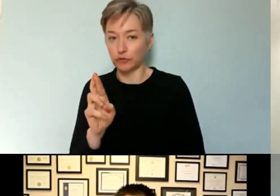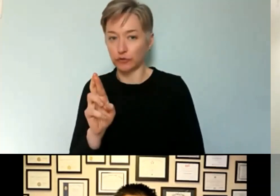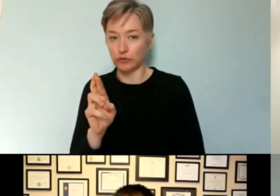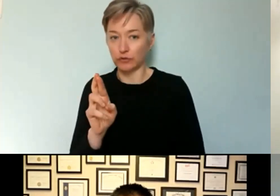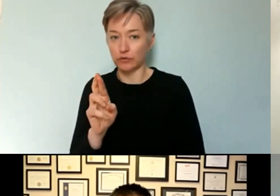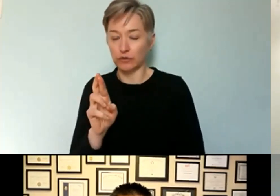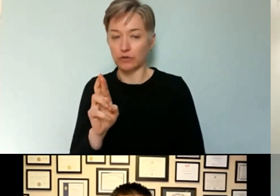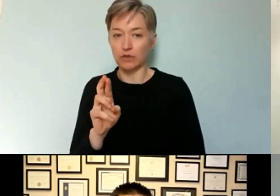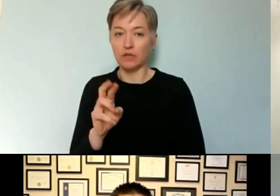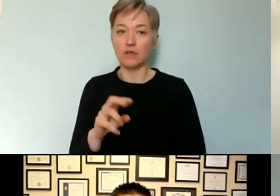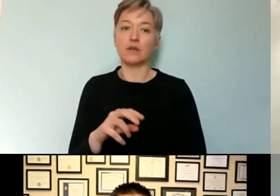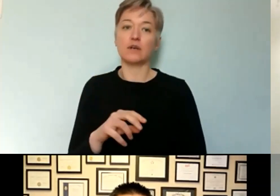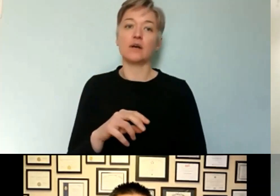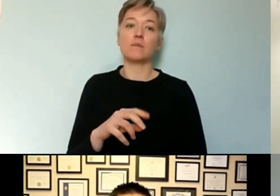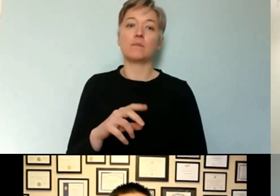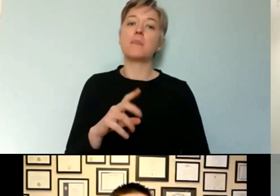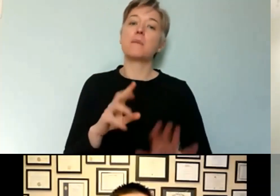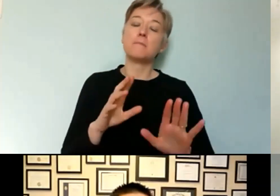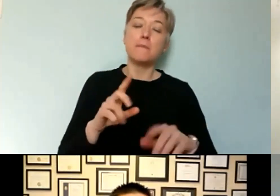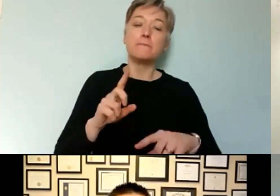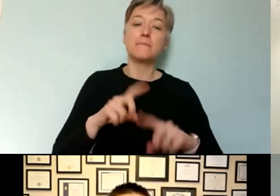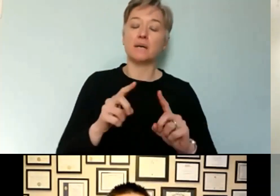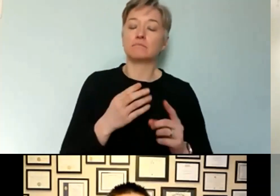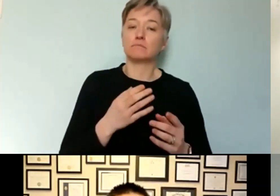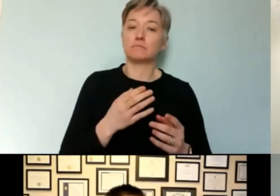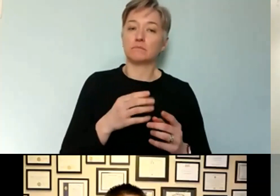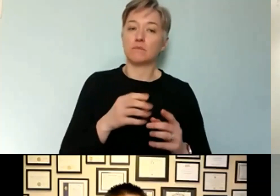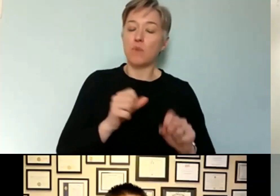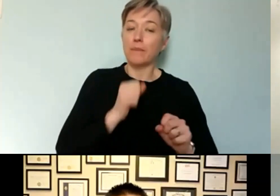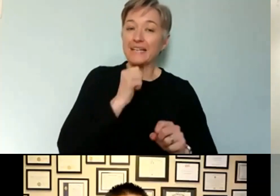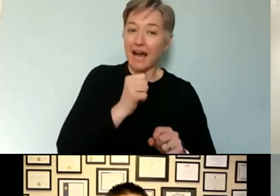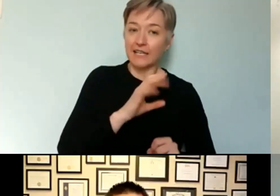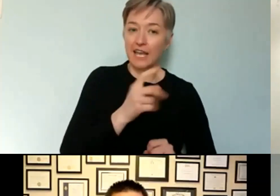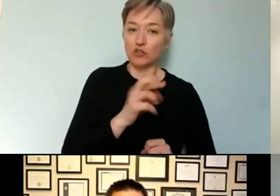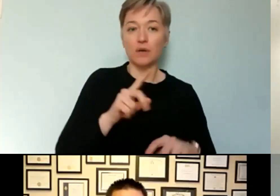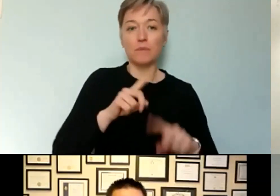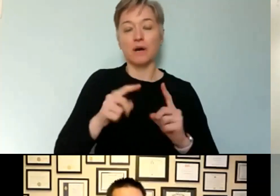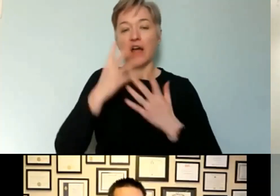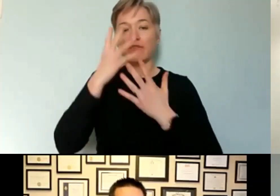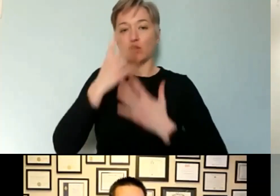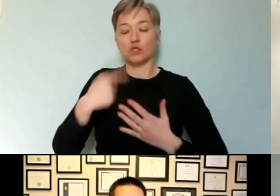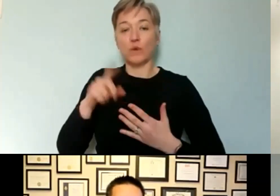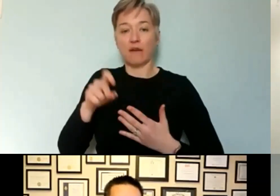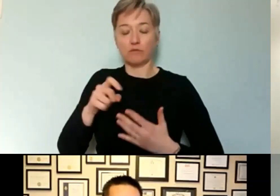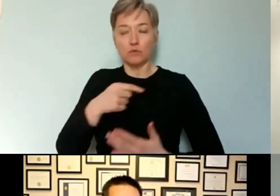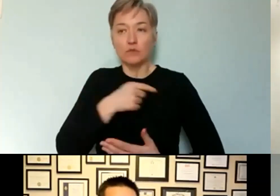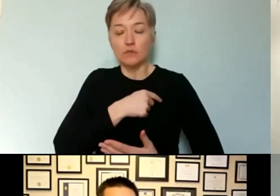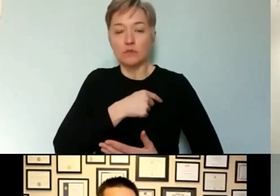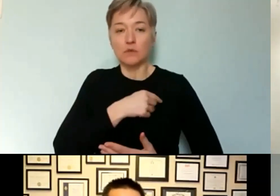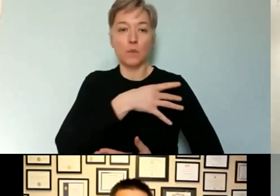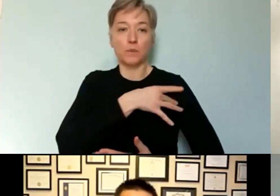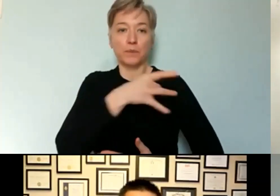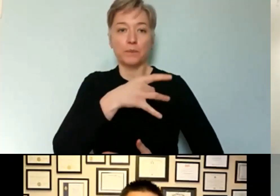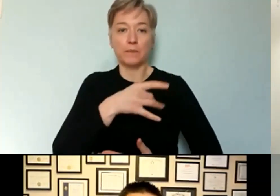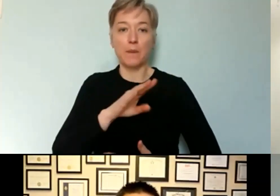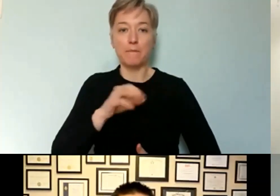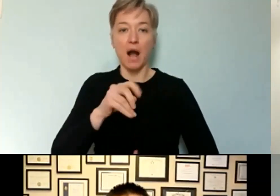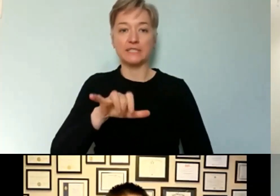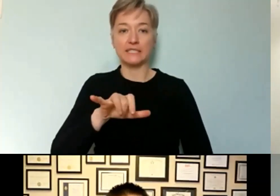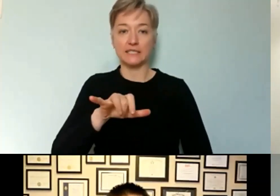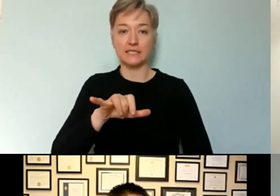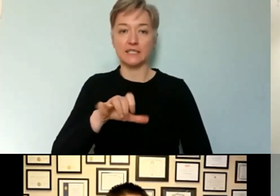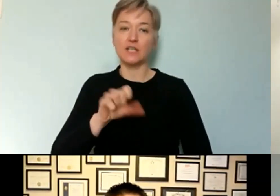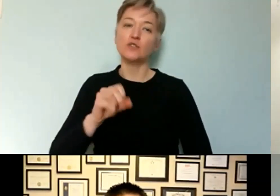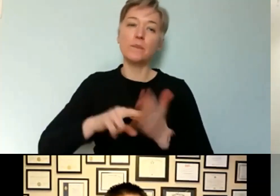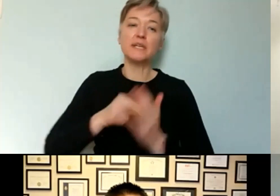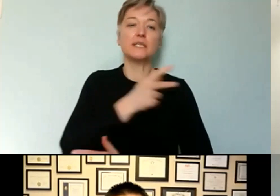since it's unlikely to be cancer in that setting, we unfortunately still have to go ahead and biopsy that, which leads to a lot of